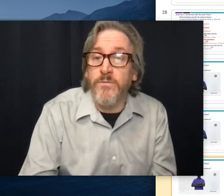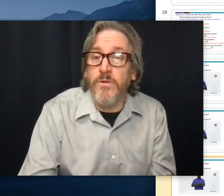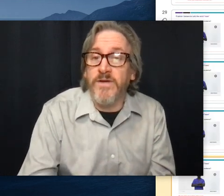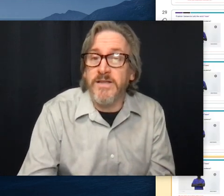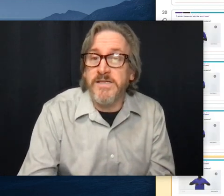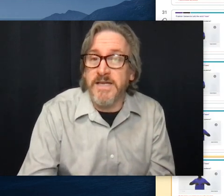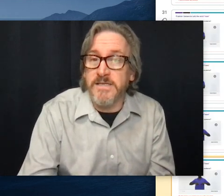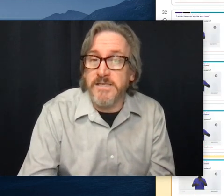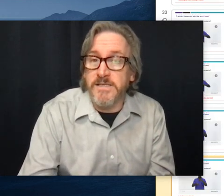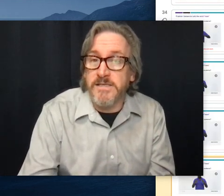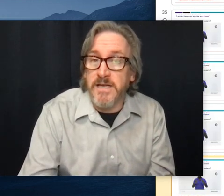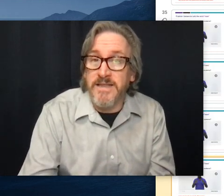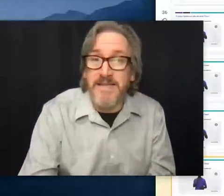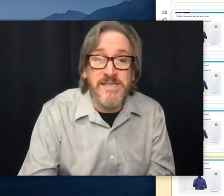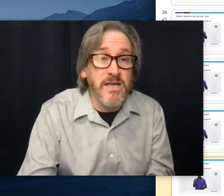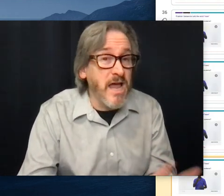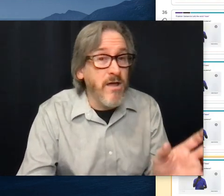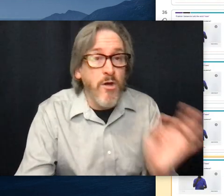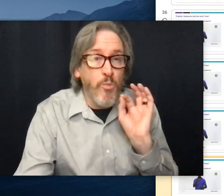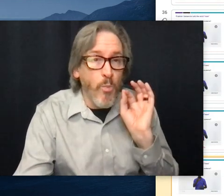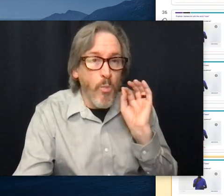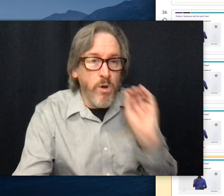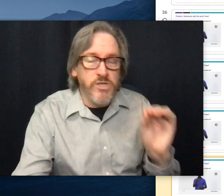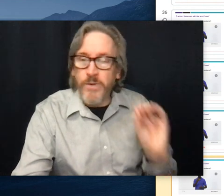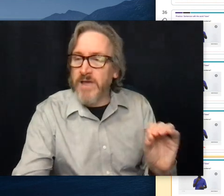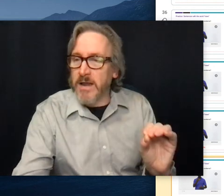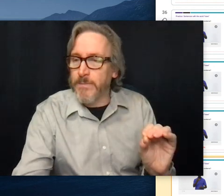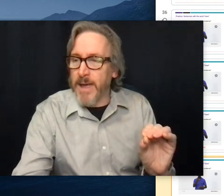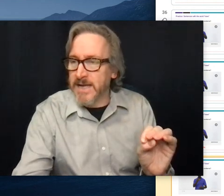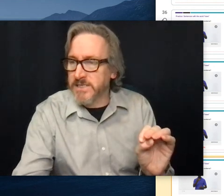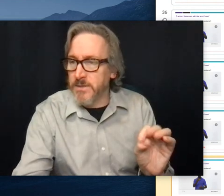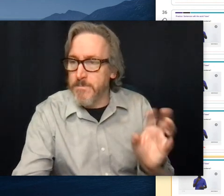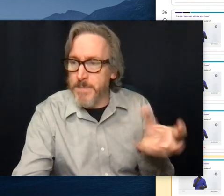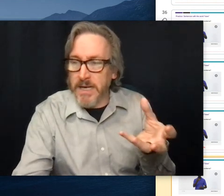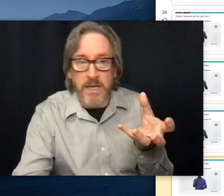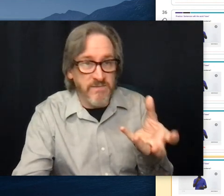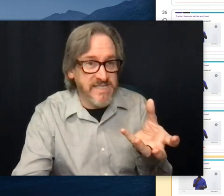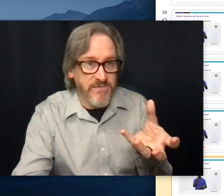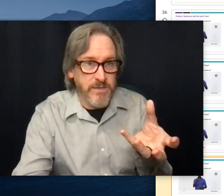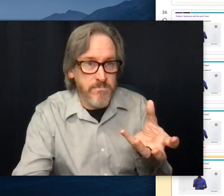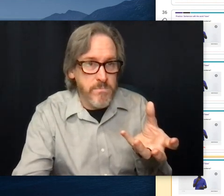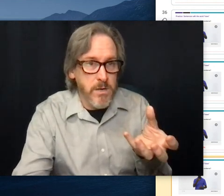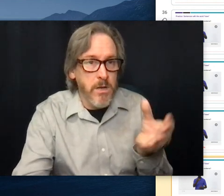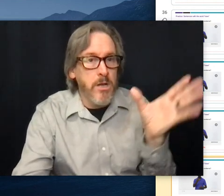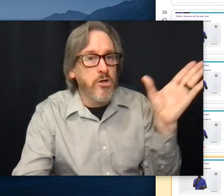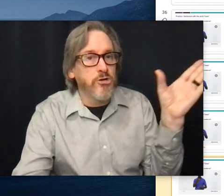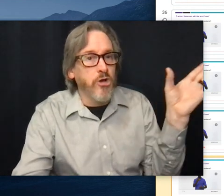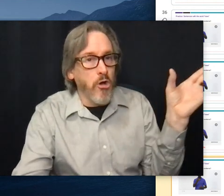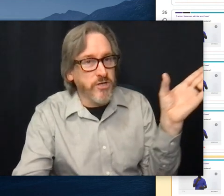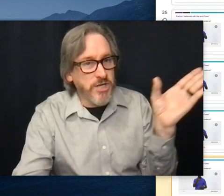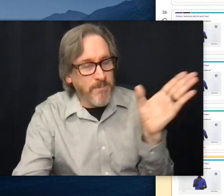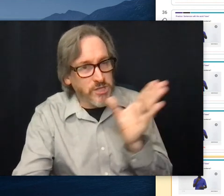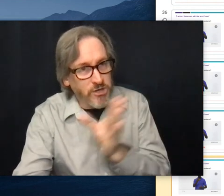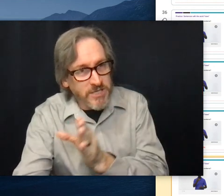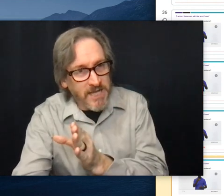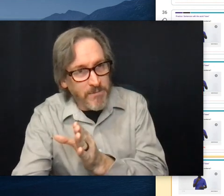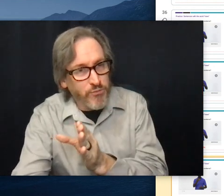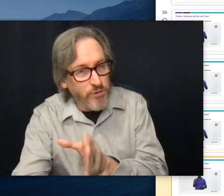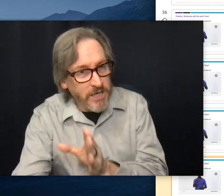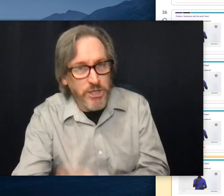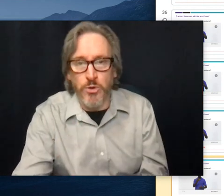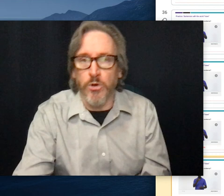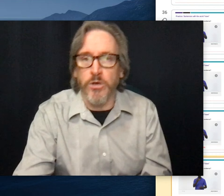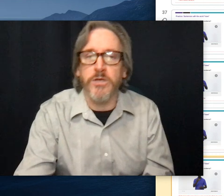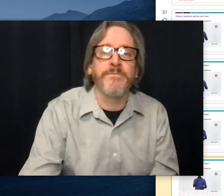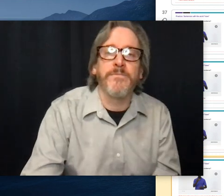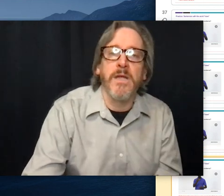So then we've got these sentences. These, once we've gotten past the middle of 7, all the chapters start to get